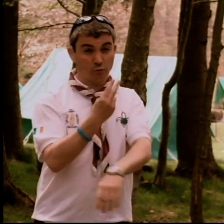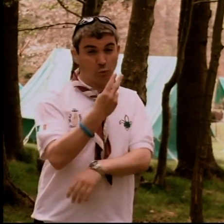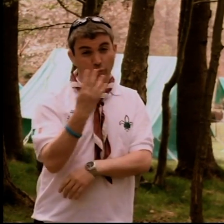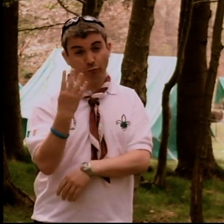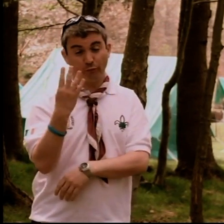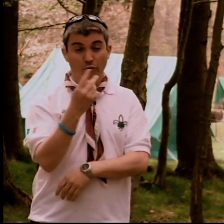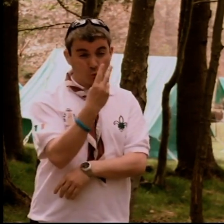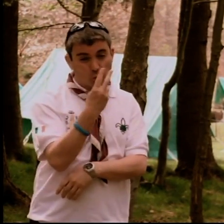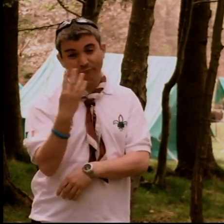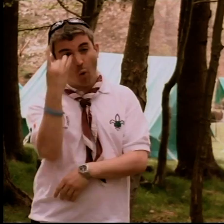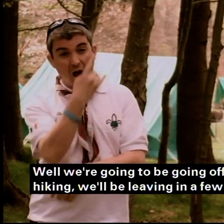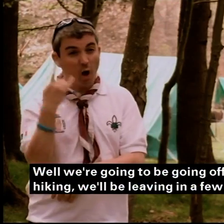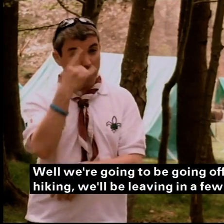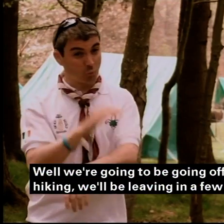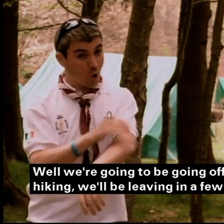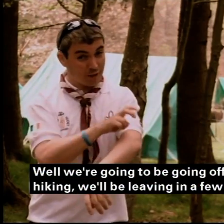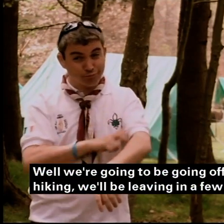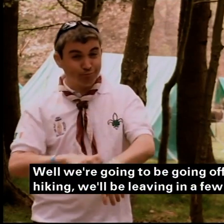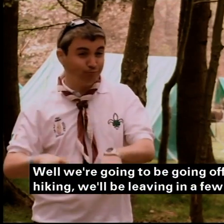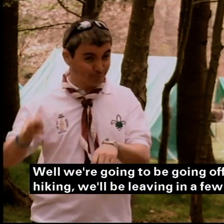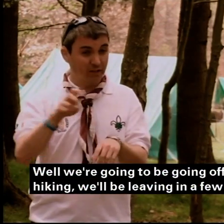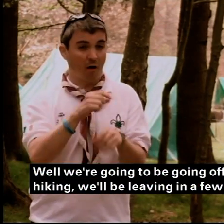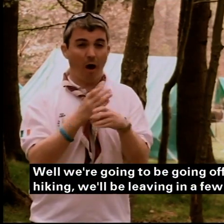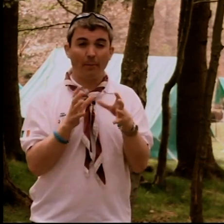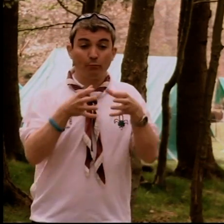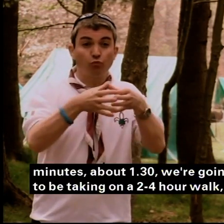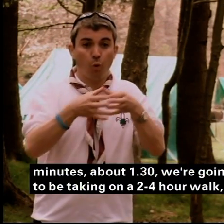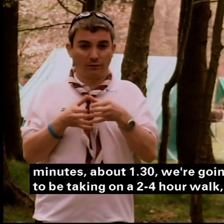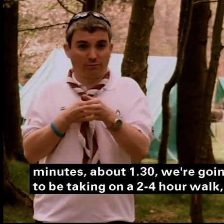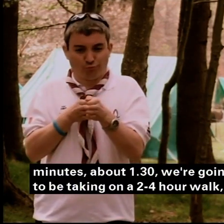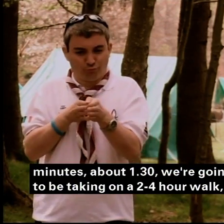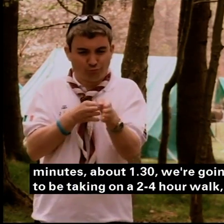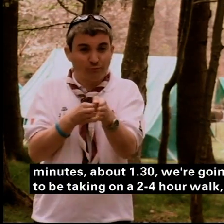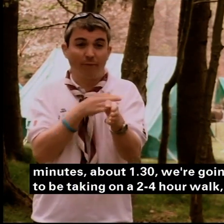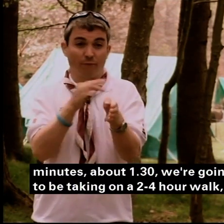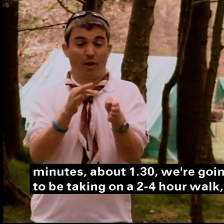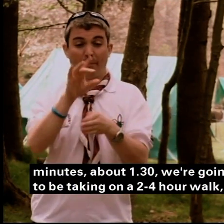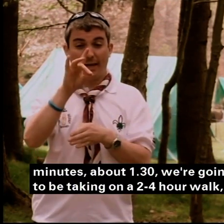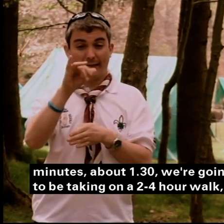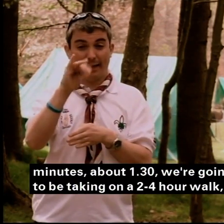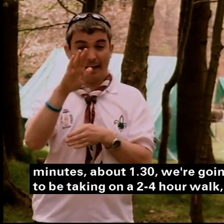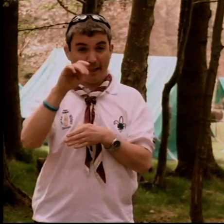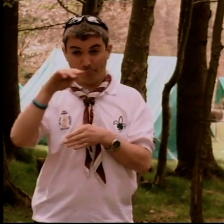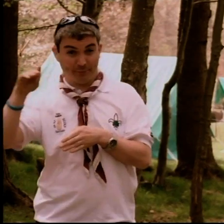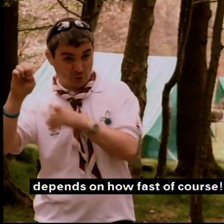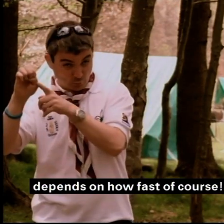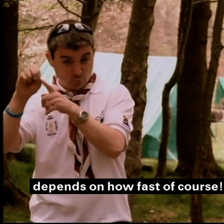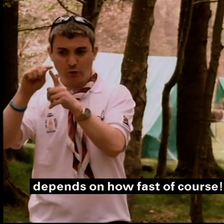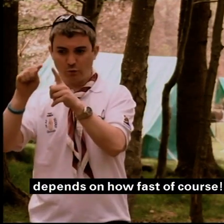taking a two- to four-hour walk. Depends on how fast, of course. So we're going to be following each other. We'll be staying in Groke, and we're